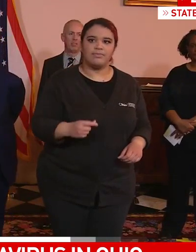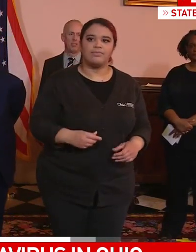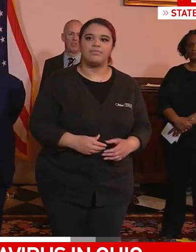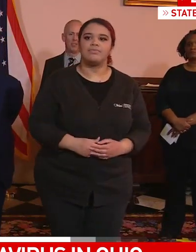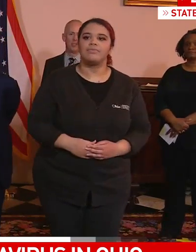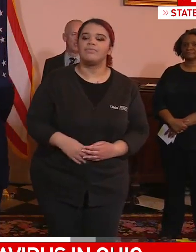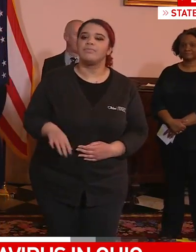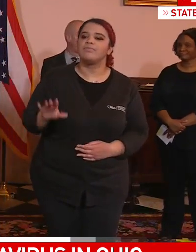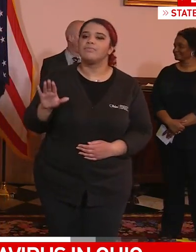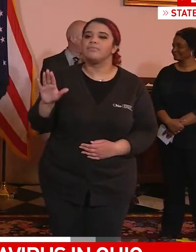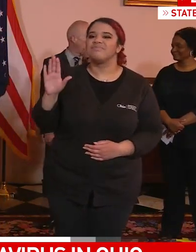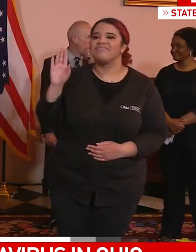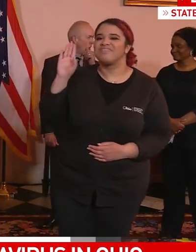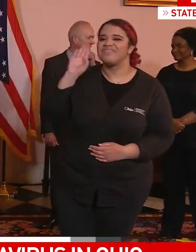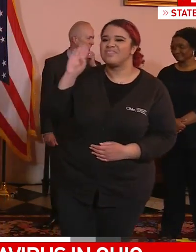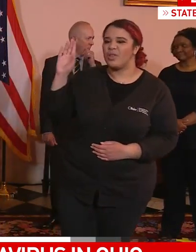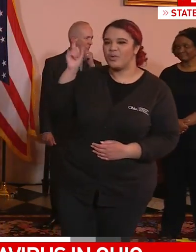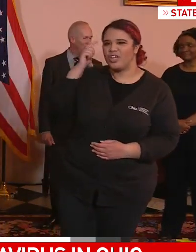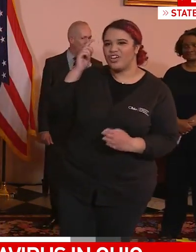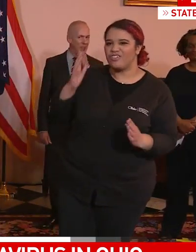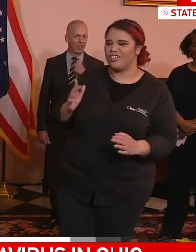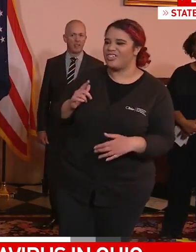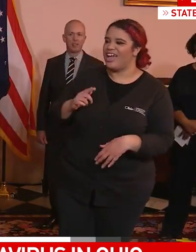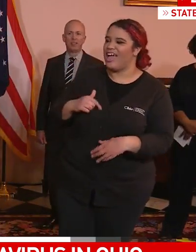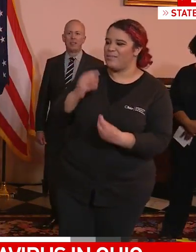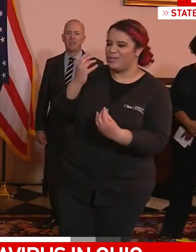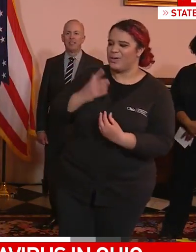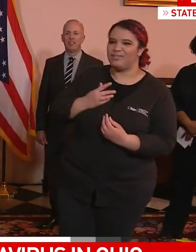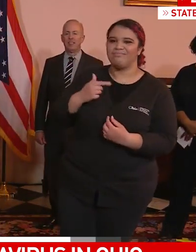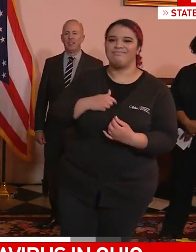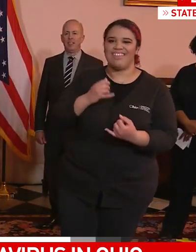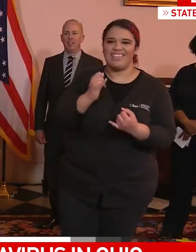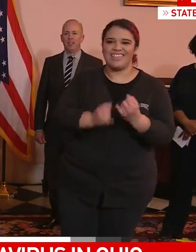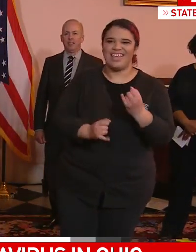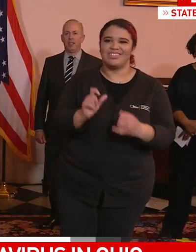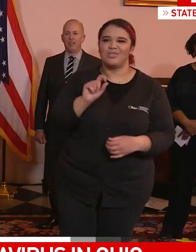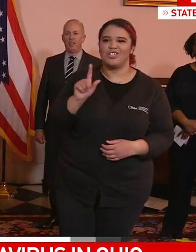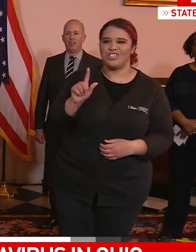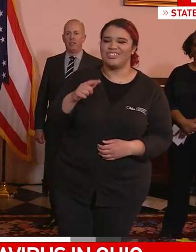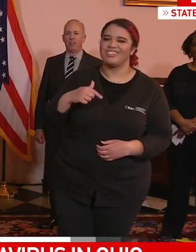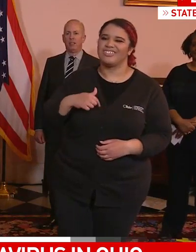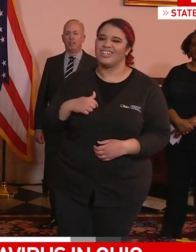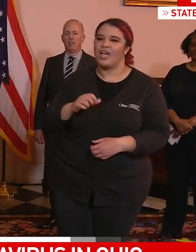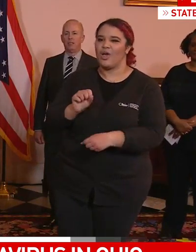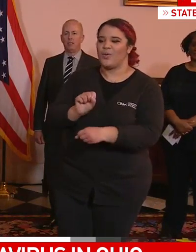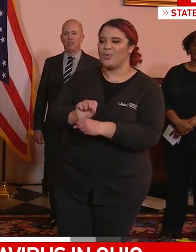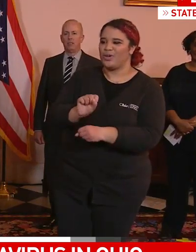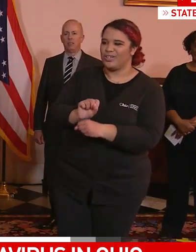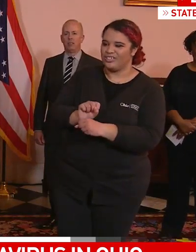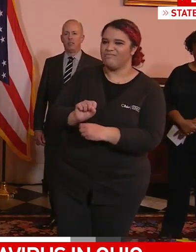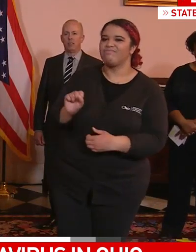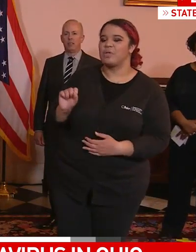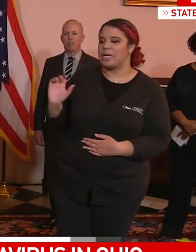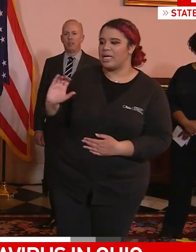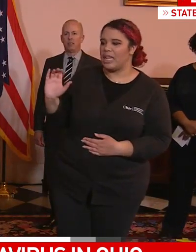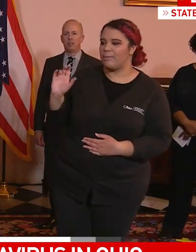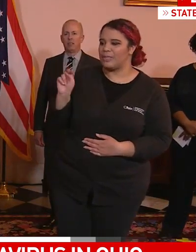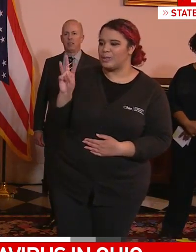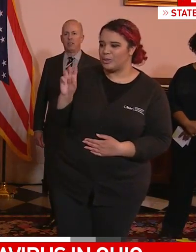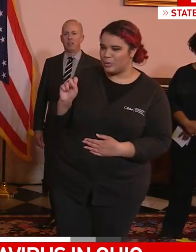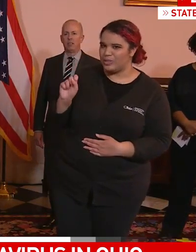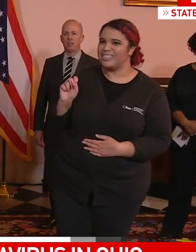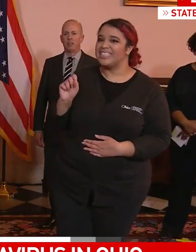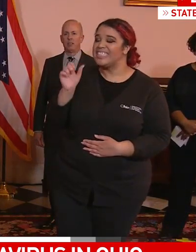Governor, I've been told I'm the last question. Lou Ann, ABC 6, Fox 28, Columbus. Yesterday, you said you were not ready to make